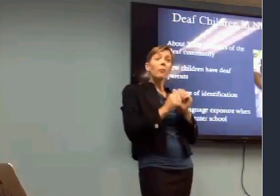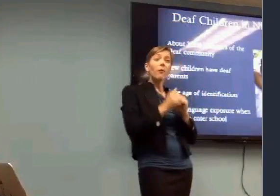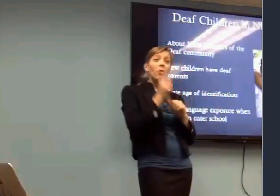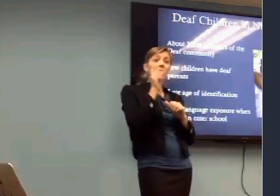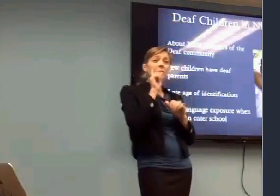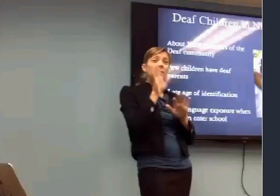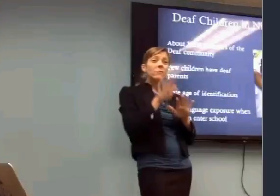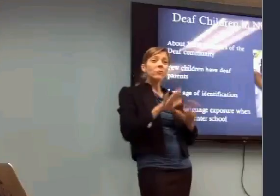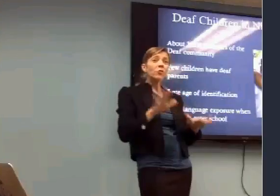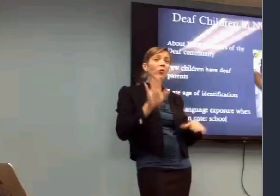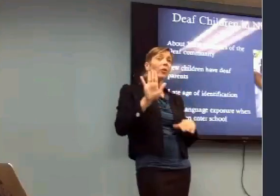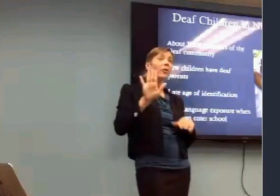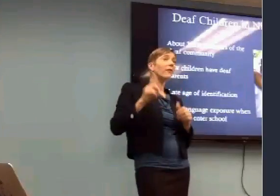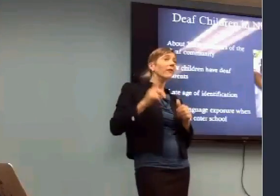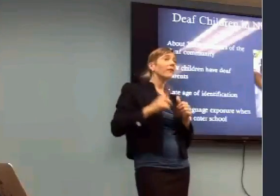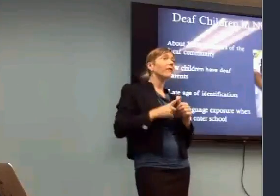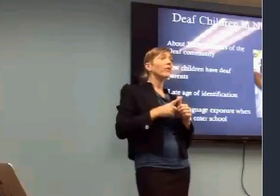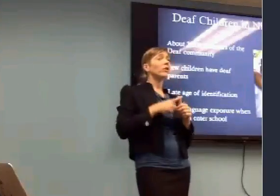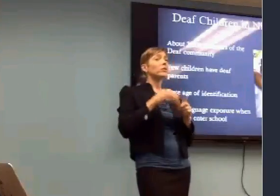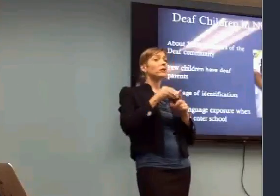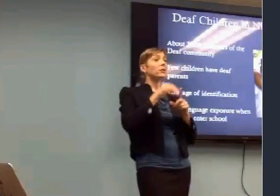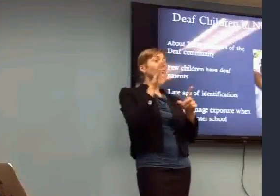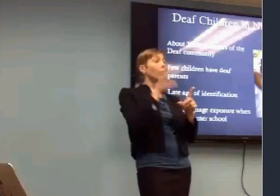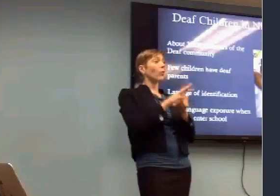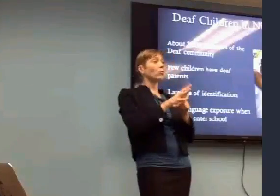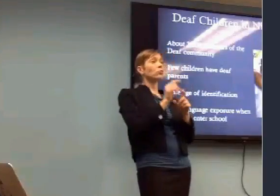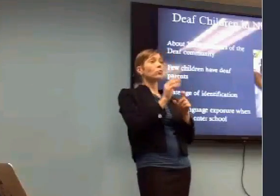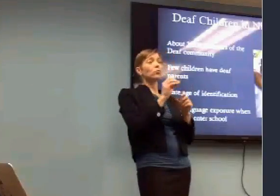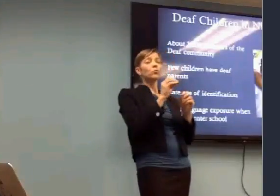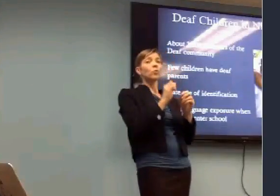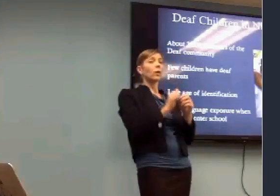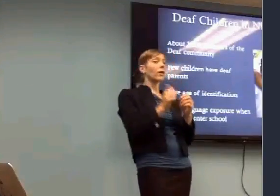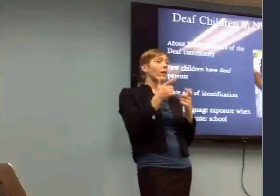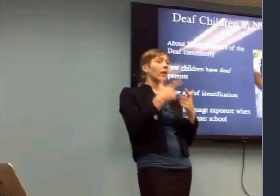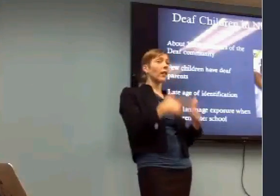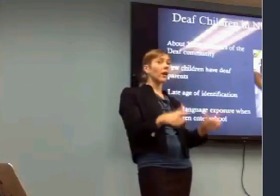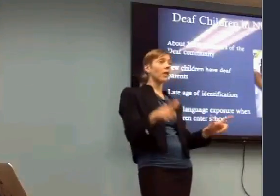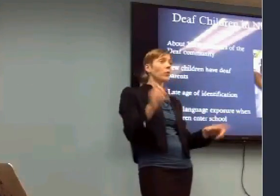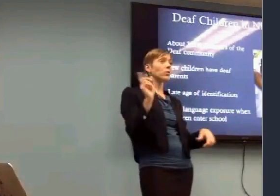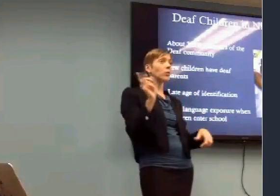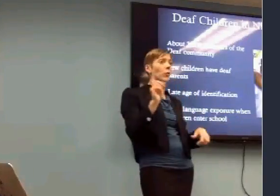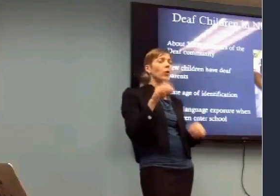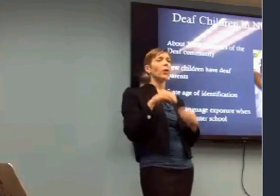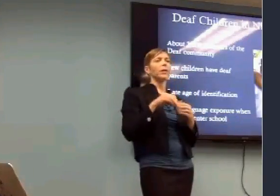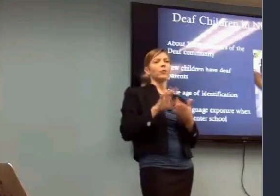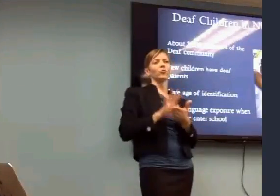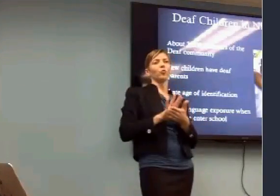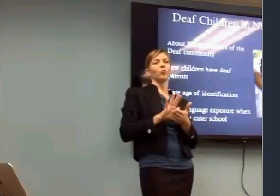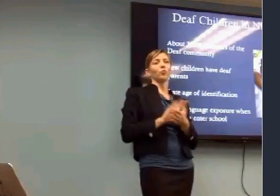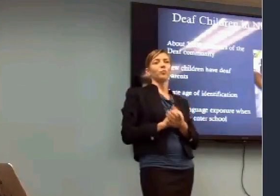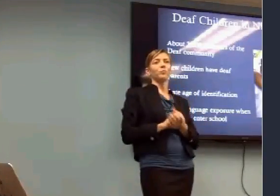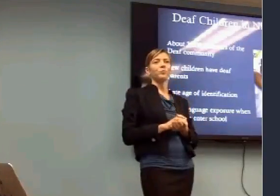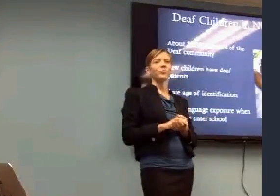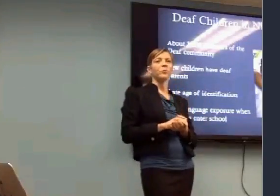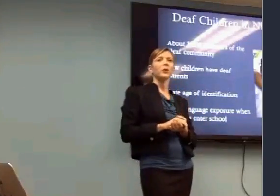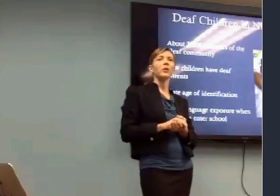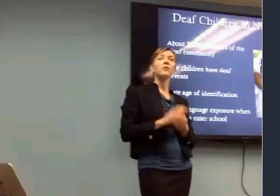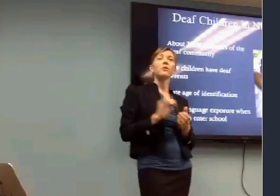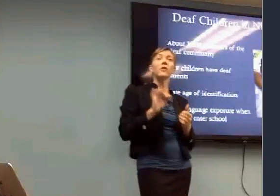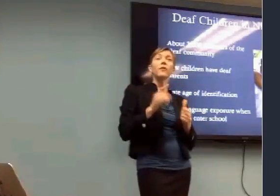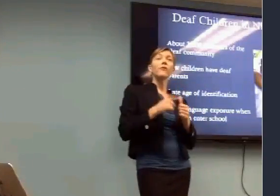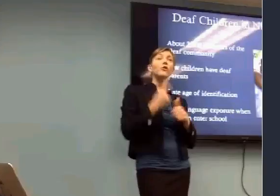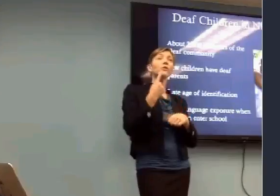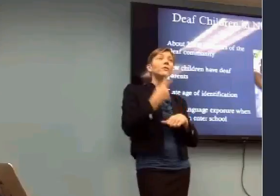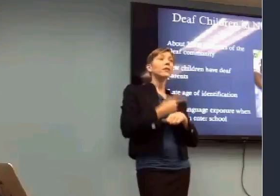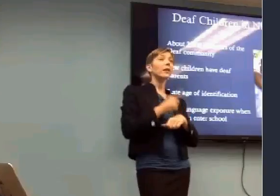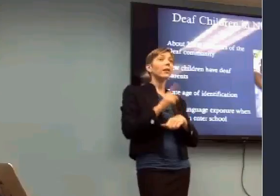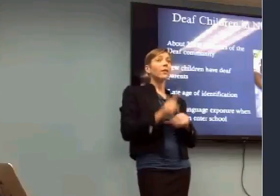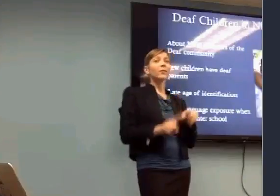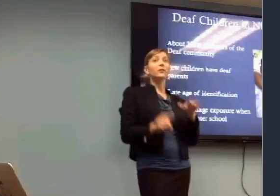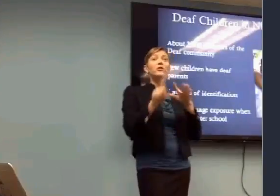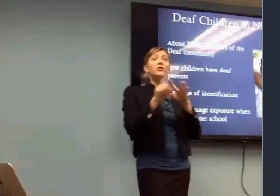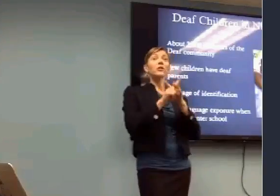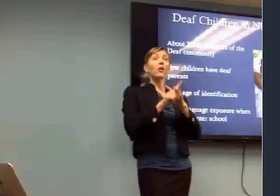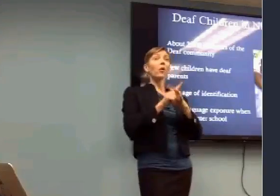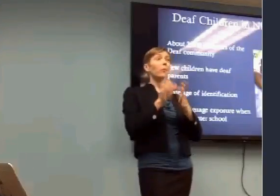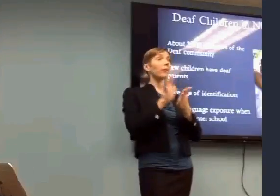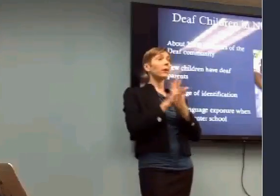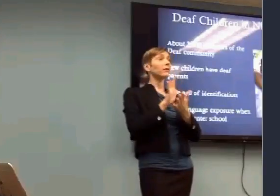So what this means for most deaf children, their very first exposure to any language takes place in school. So the first day that they